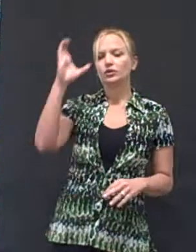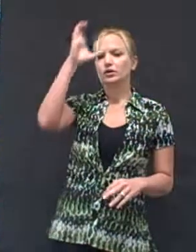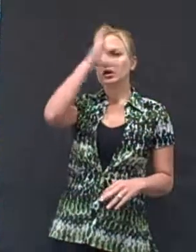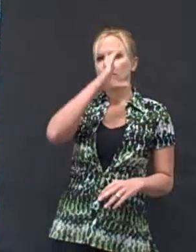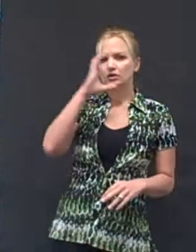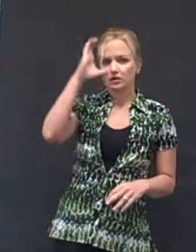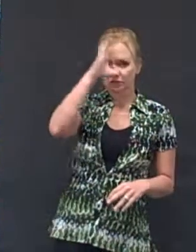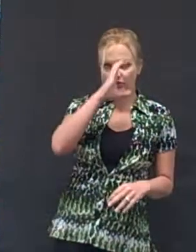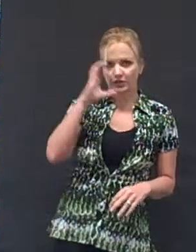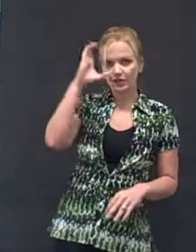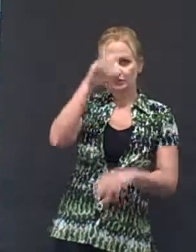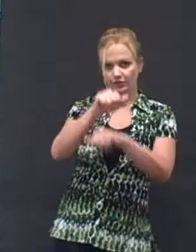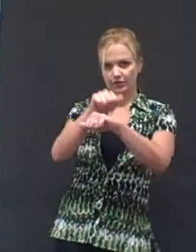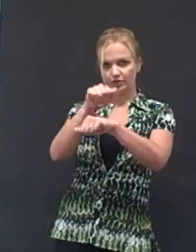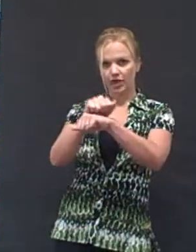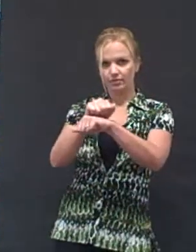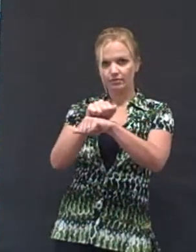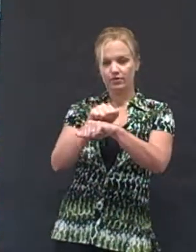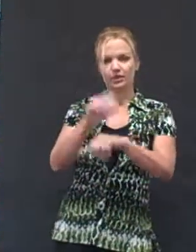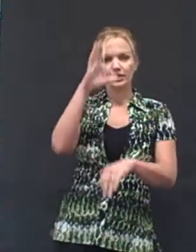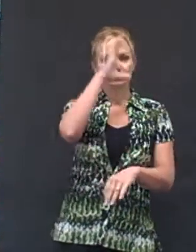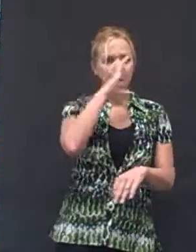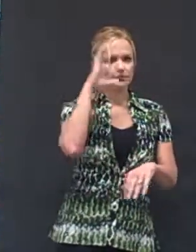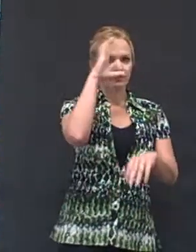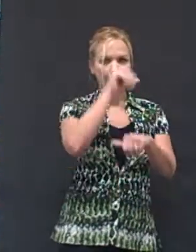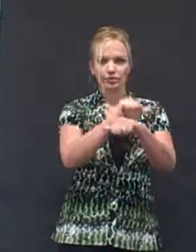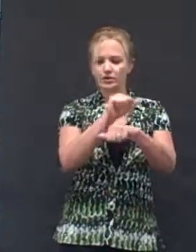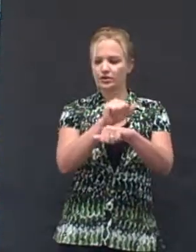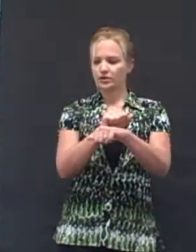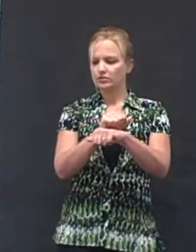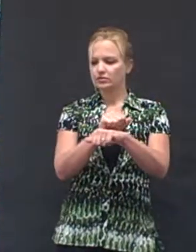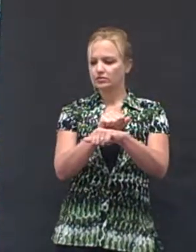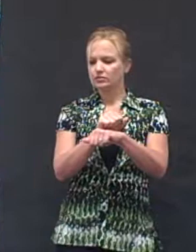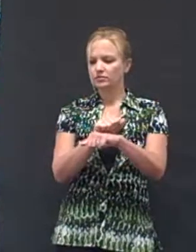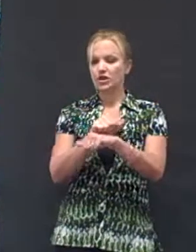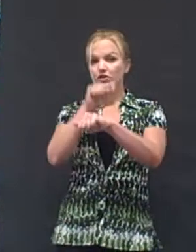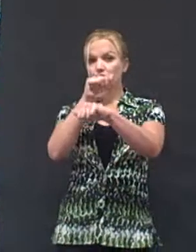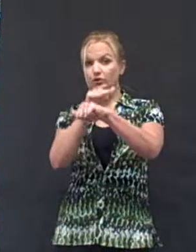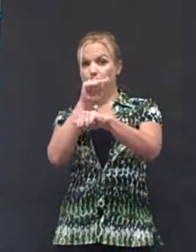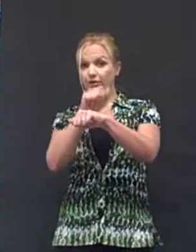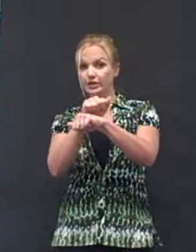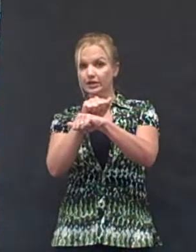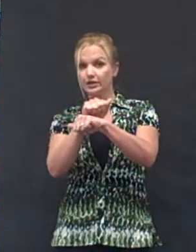You're looking for a job, looking for work. You're working,